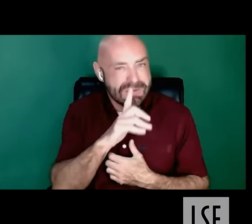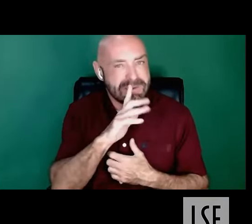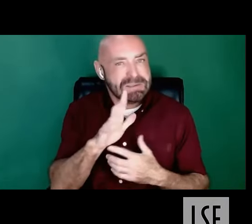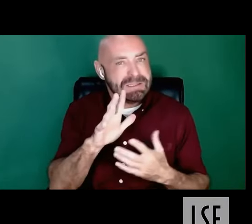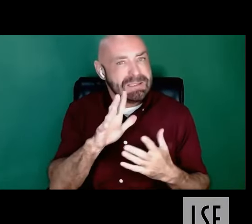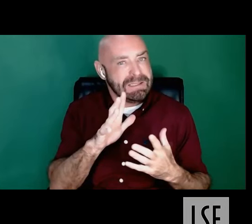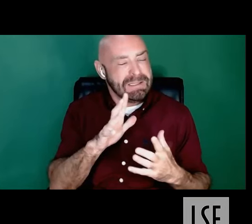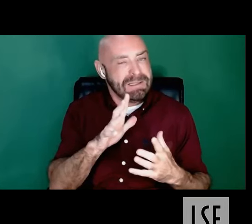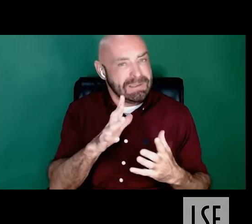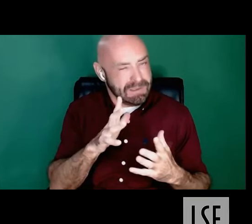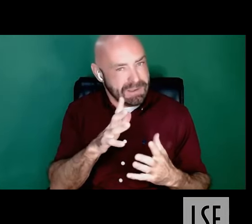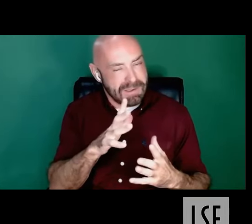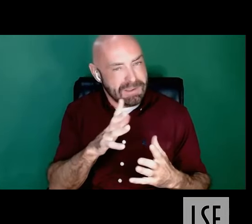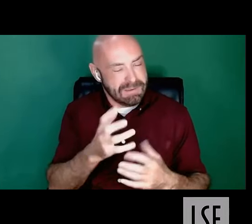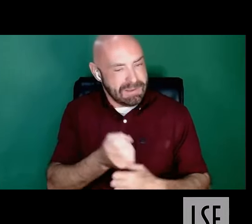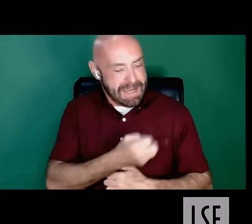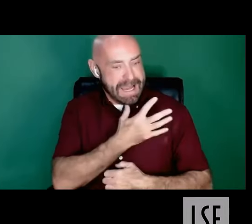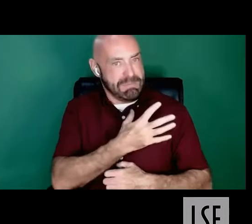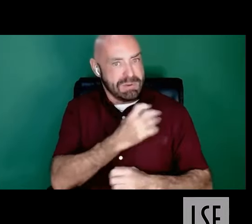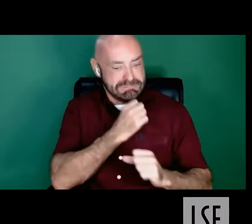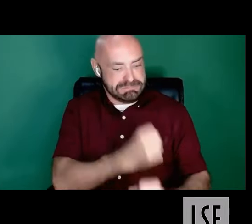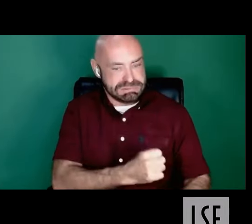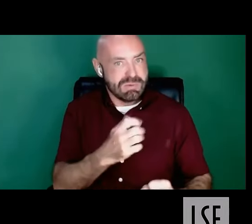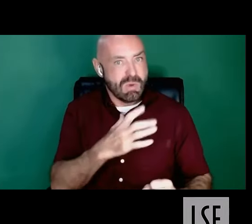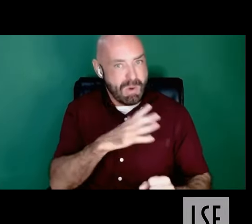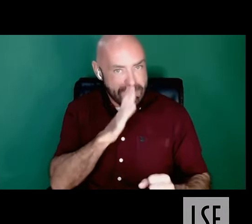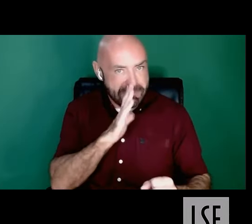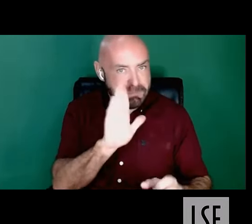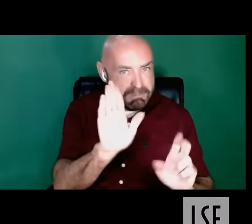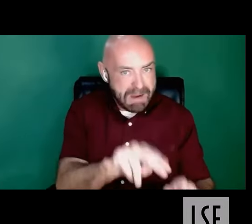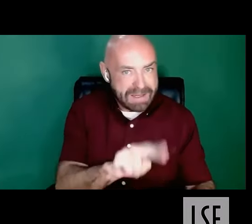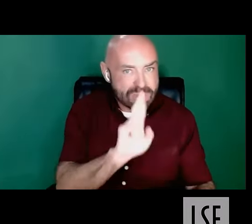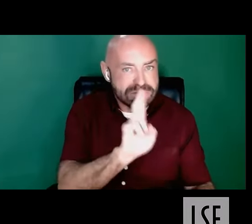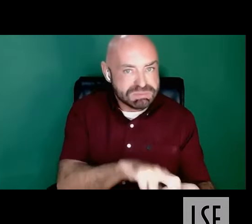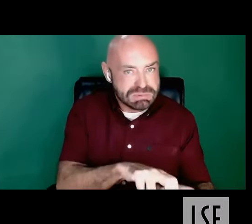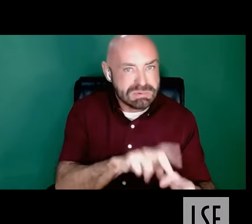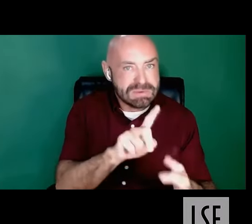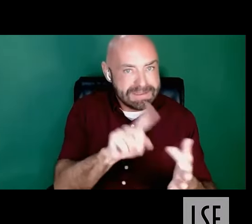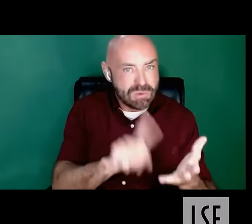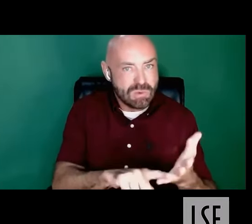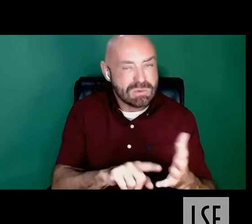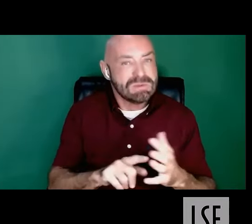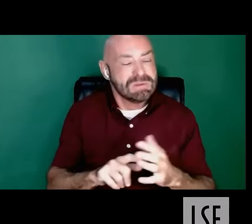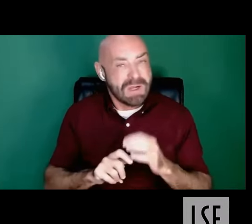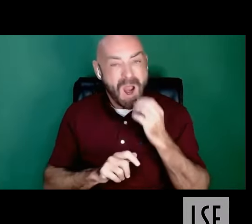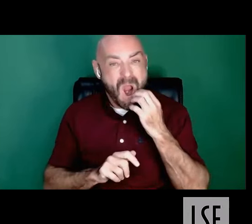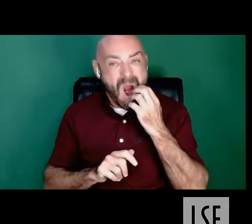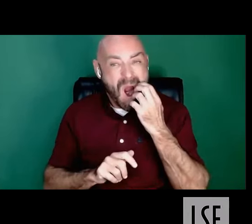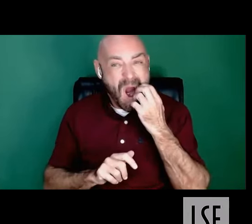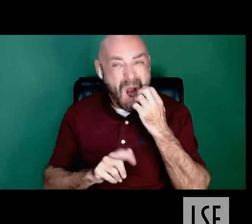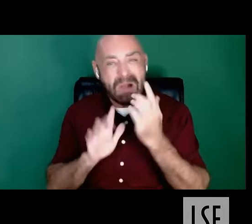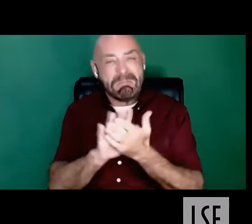commitments there are to re-entering Europe and ensuring that that funds the change.